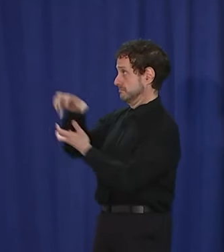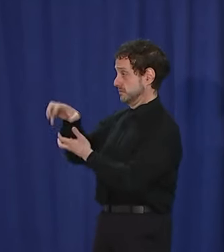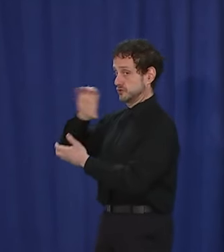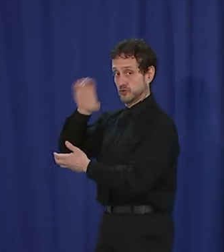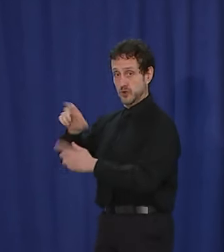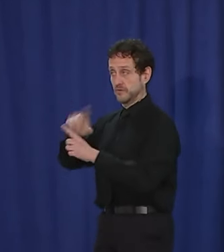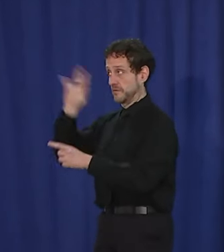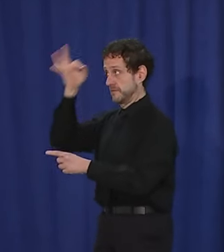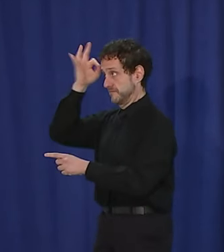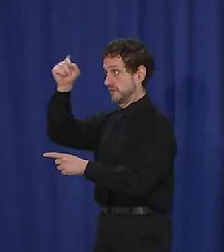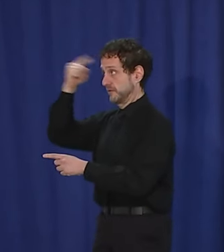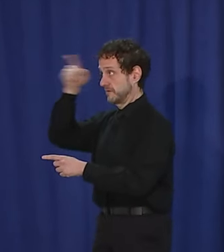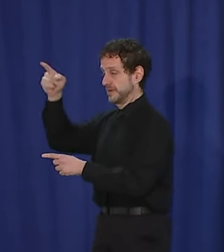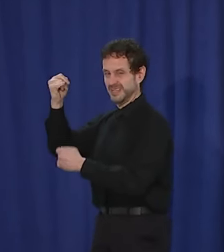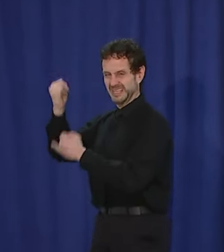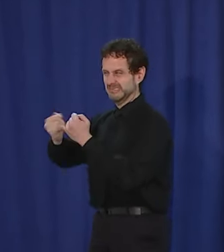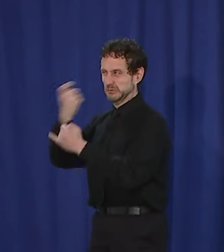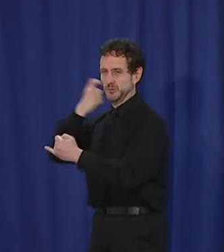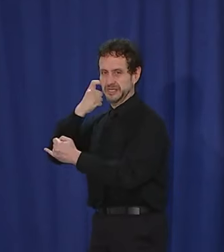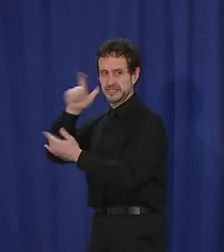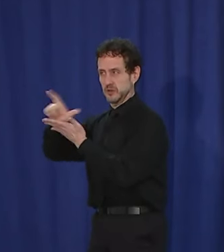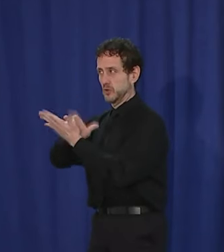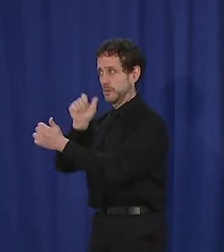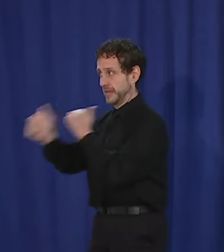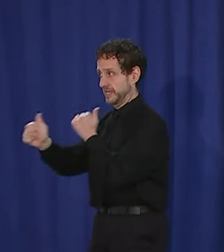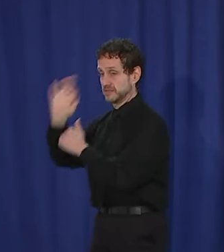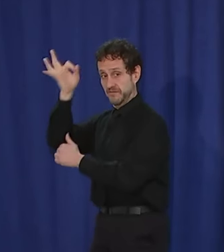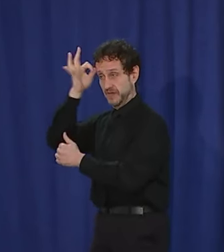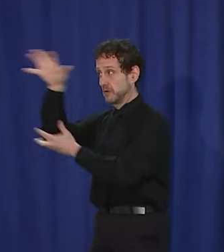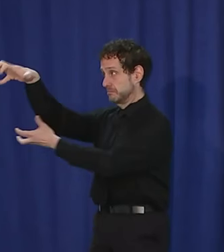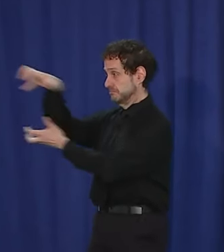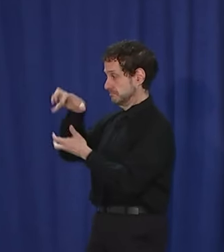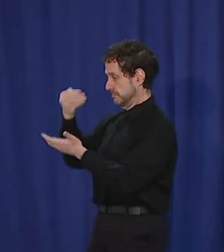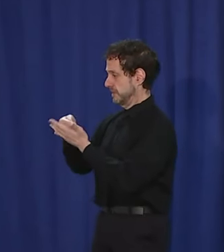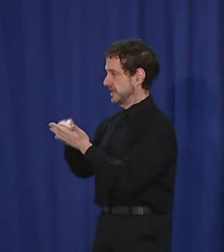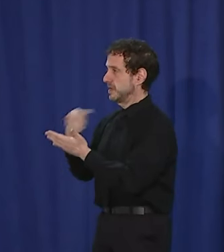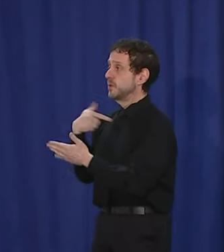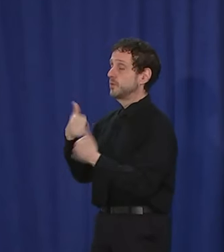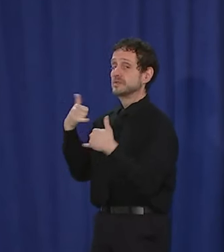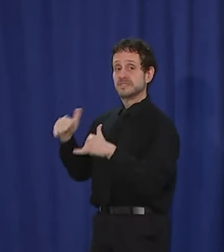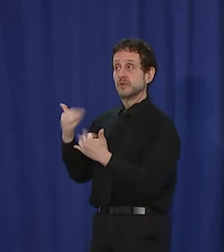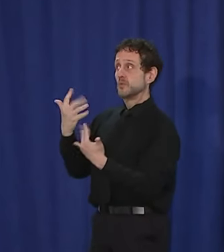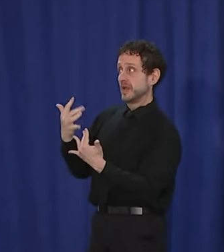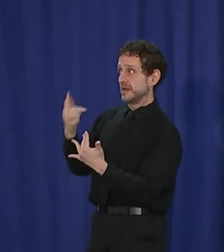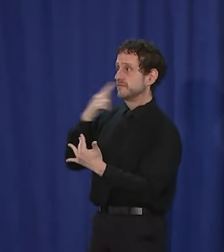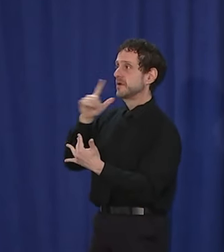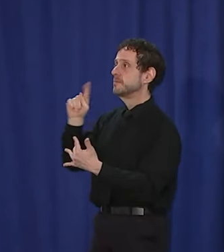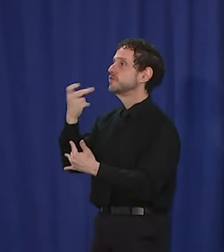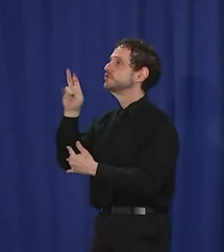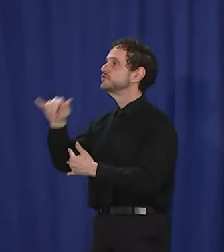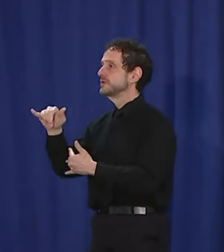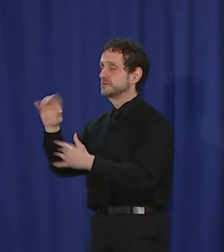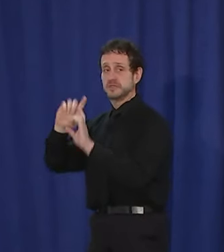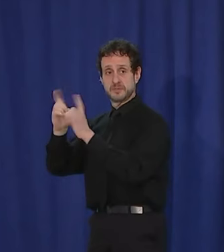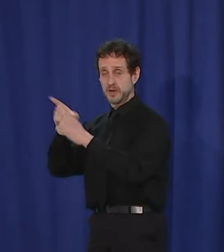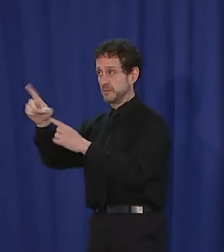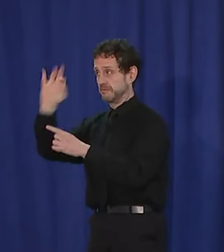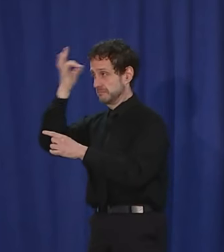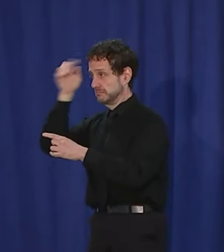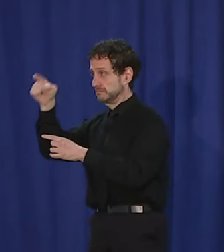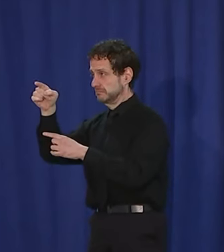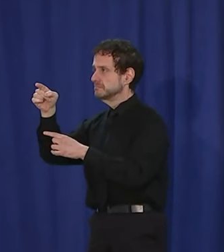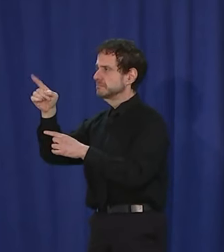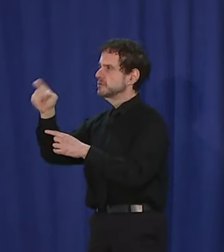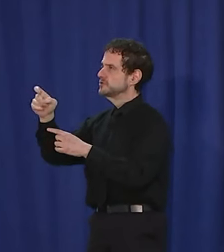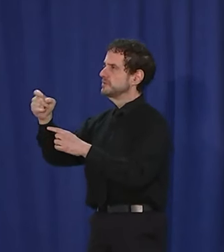particular from the last federal stimulus package. We're still waiting on guidance from the Treasury Department, for example. That's supposed to be